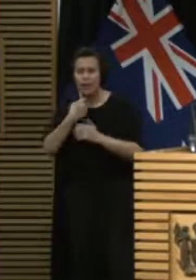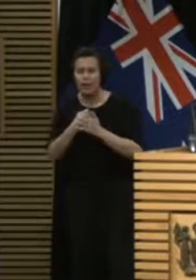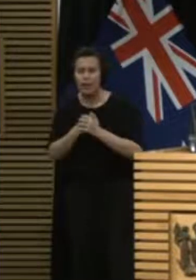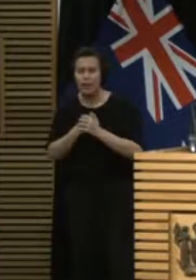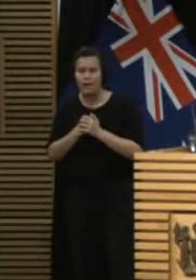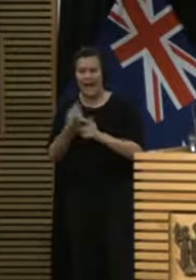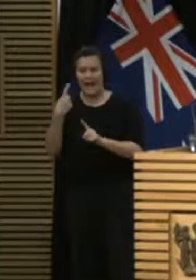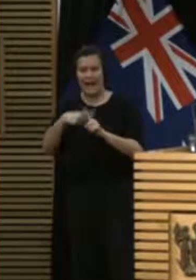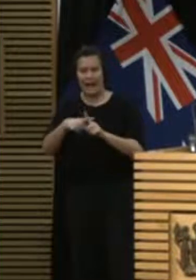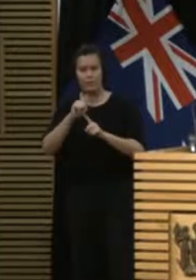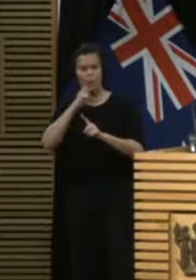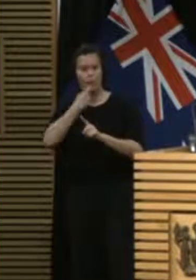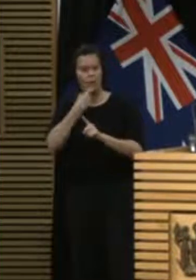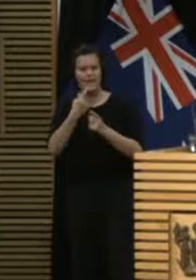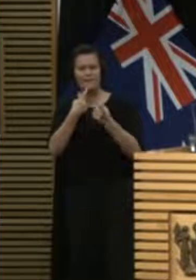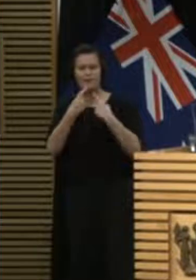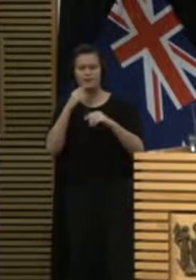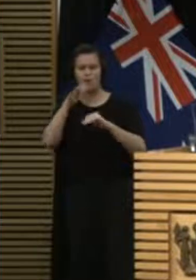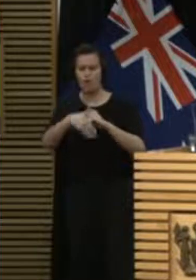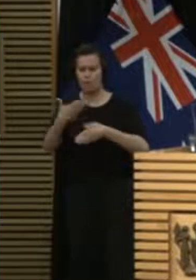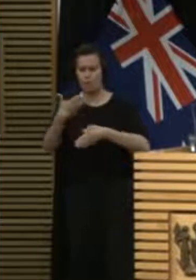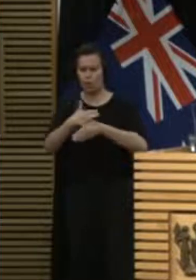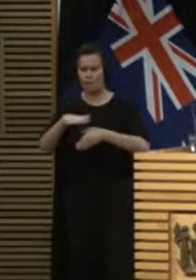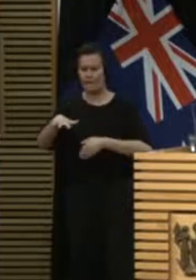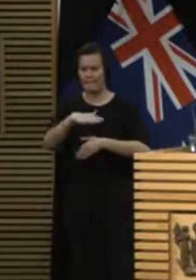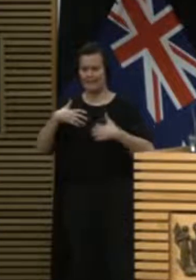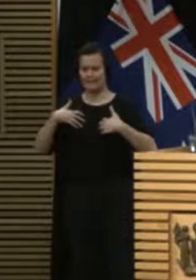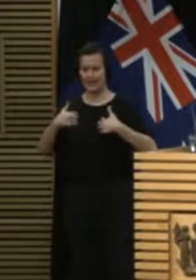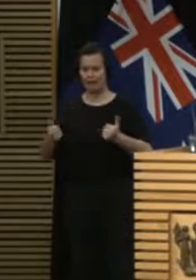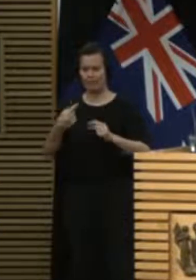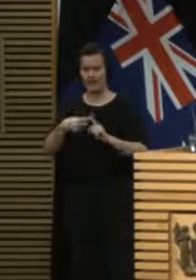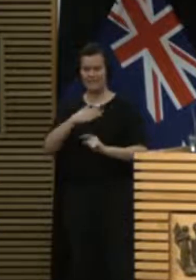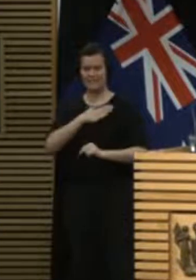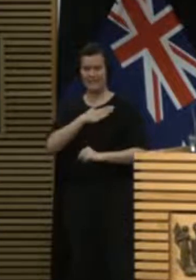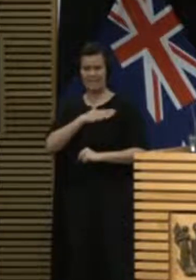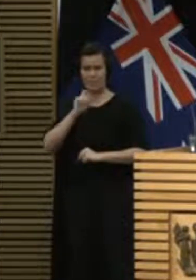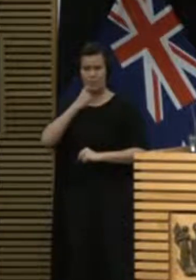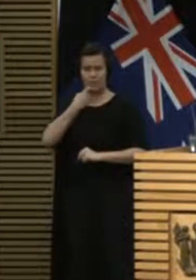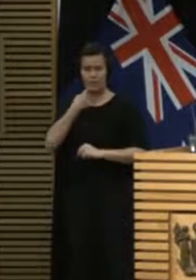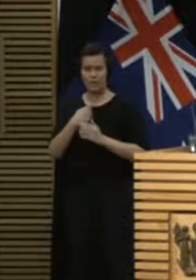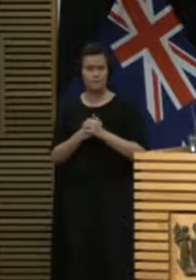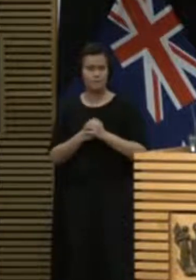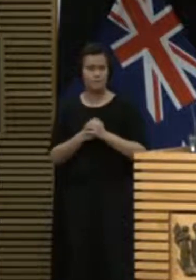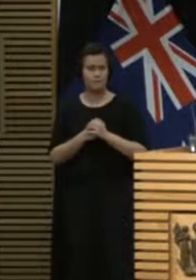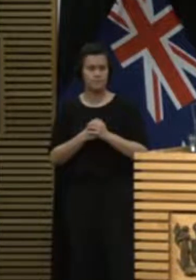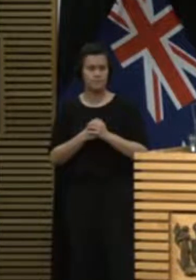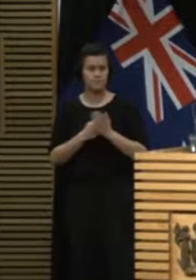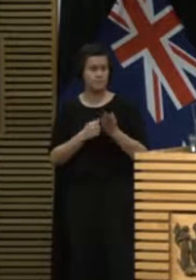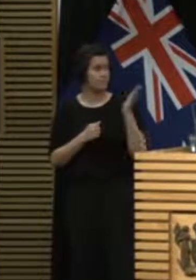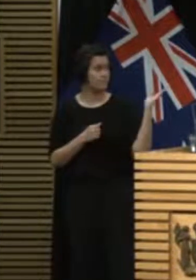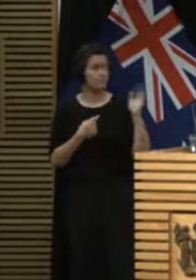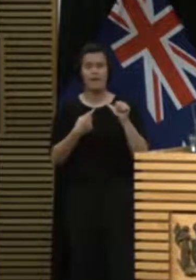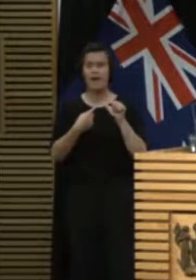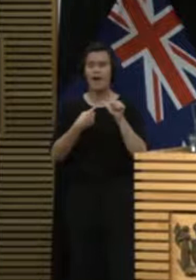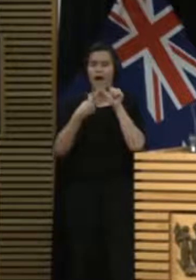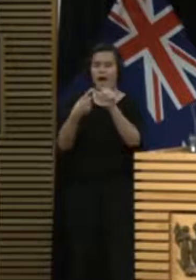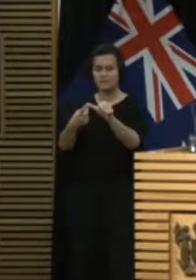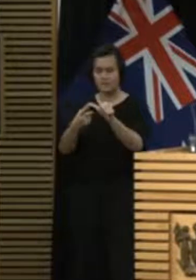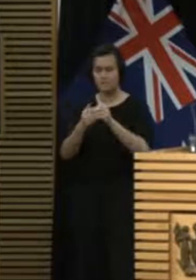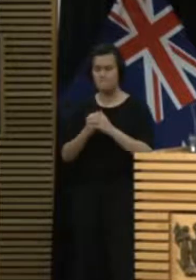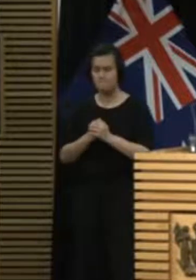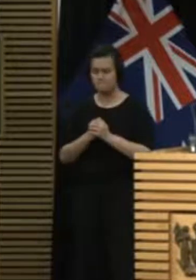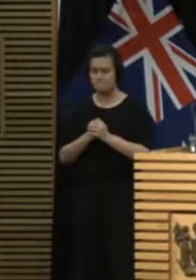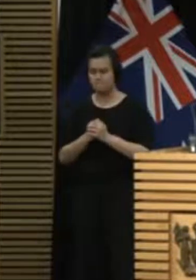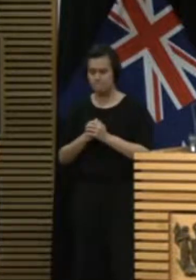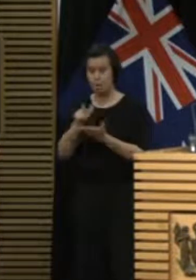workplace health and safety actions? Minister Wood. Thanks, Bernard. Look, in answer to those two questions, we envisage that these